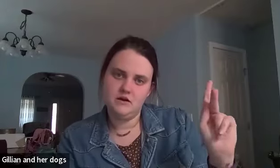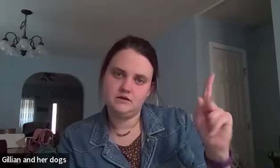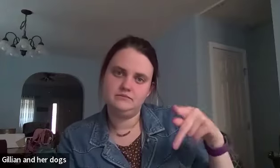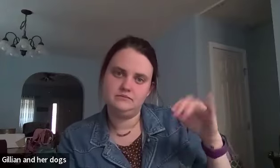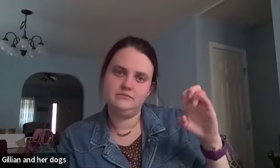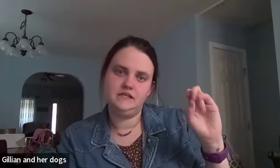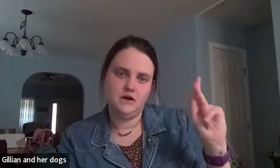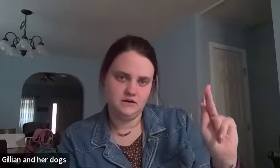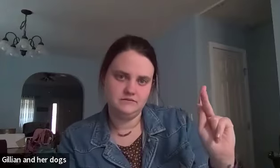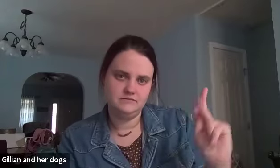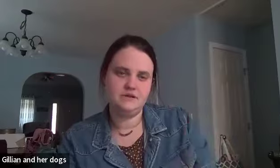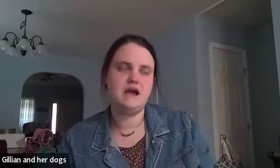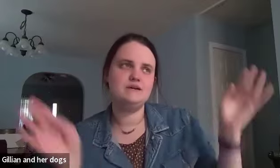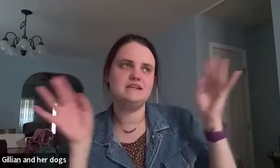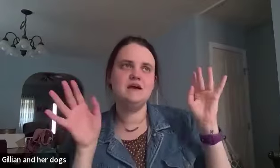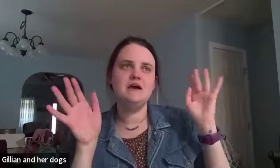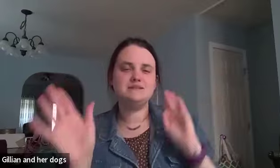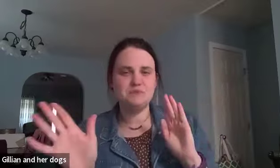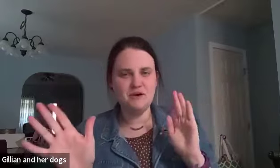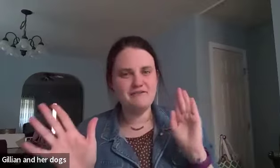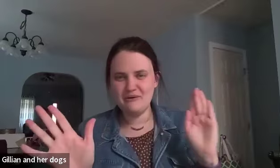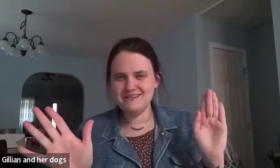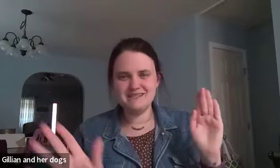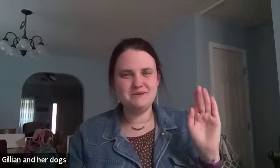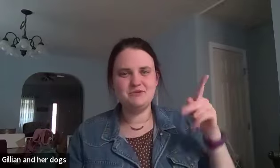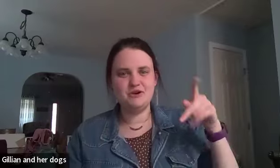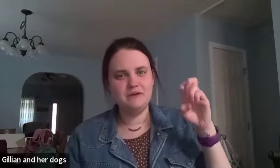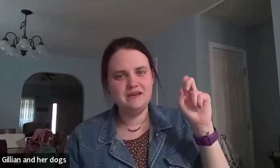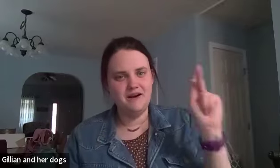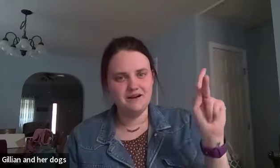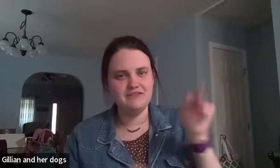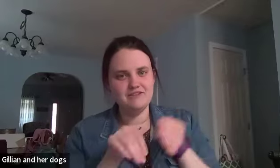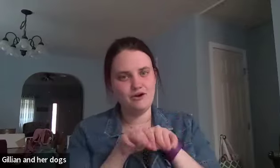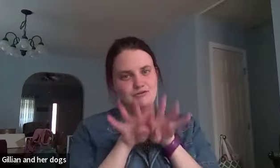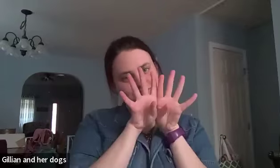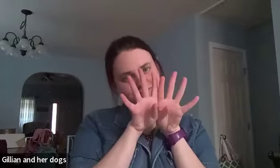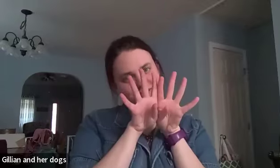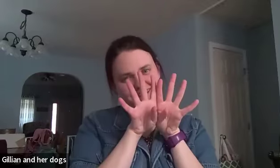peacock. Peacock. But I always like, because I've always see people that go peacock and then they go,